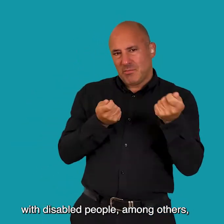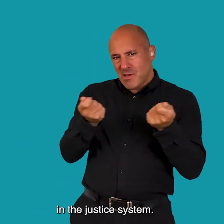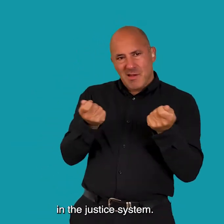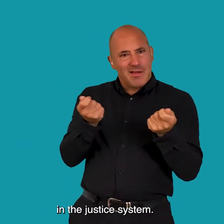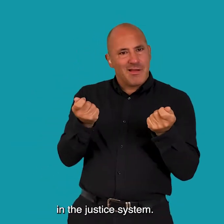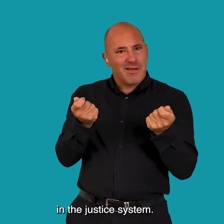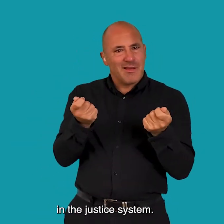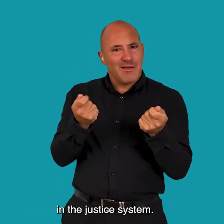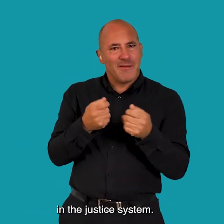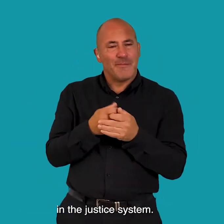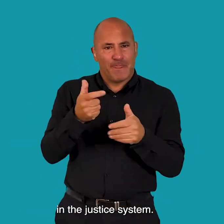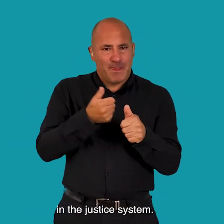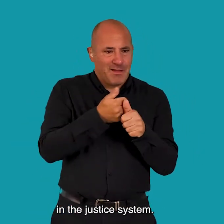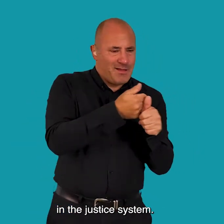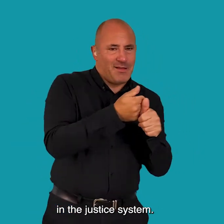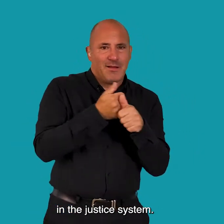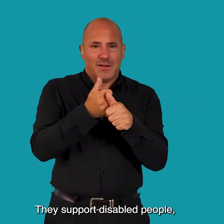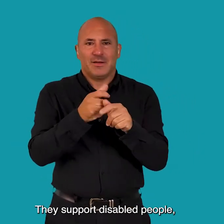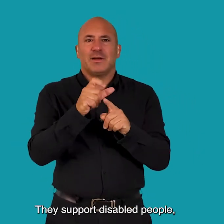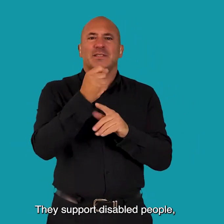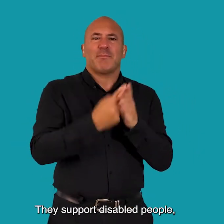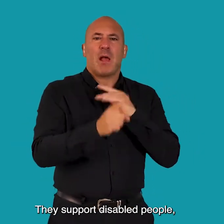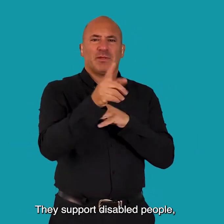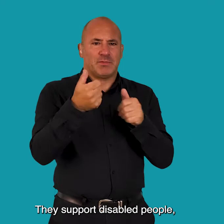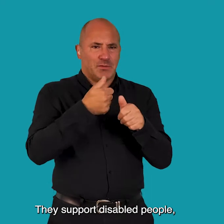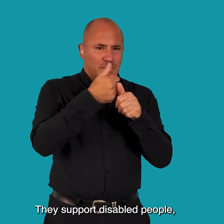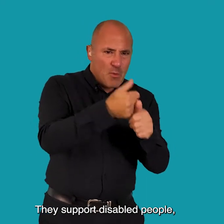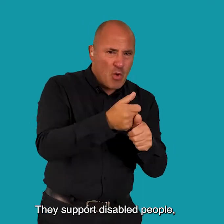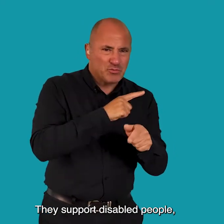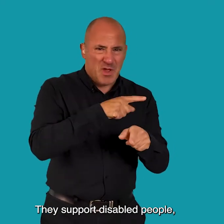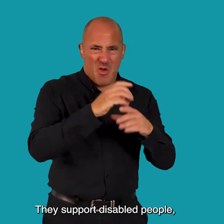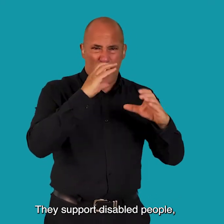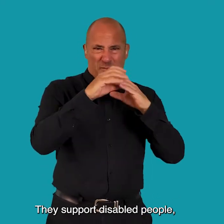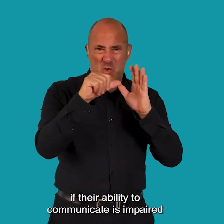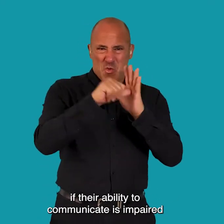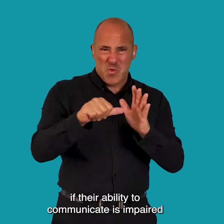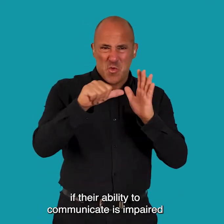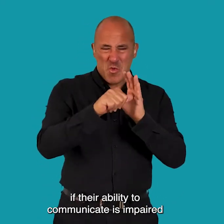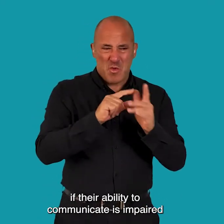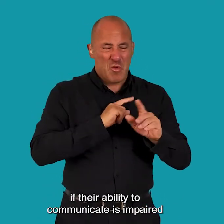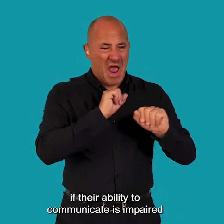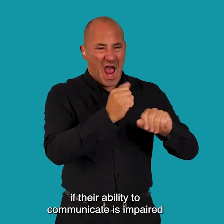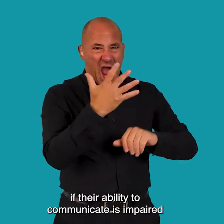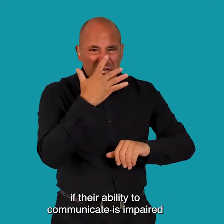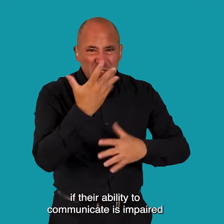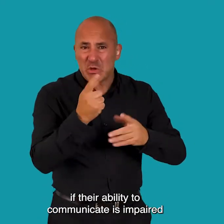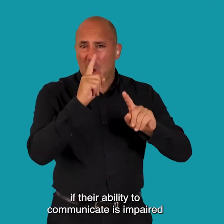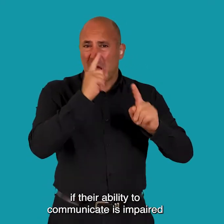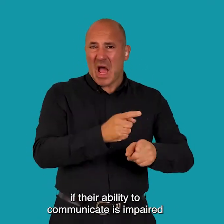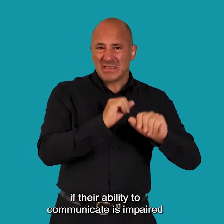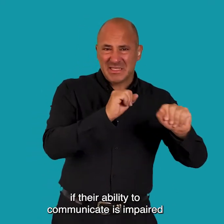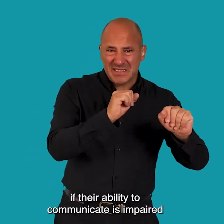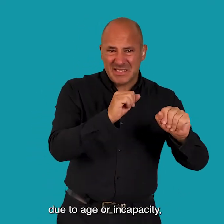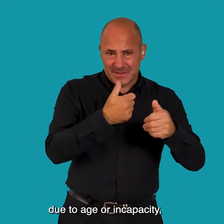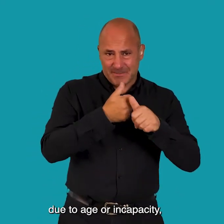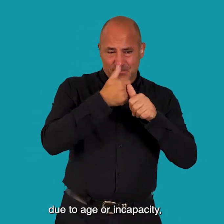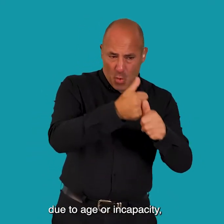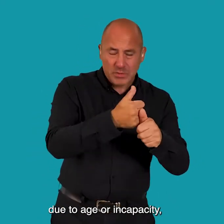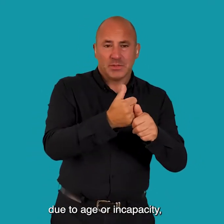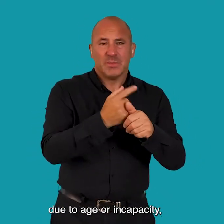the justice system. They support disabled people, if their ability to communicate is impaired due to age or